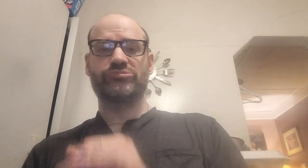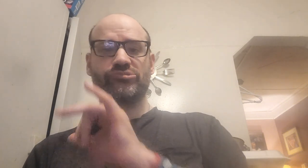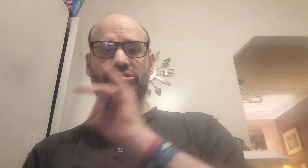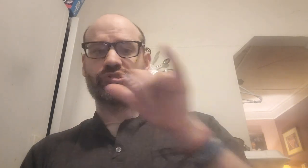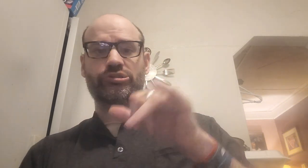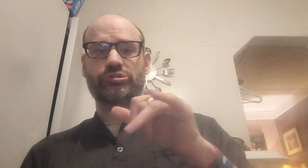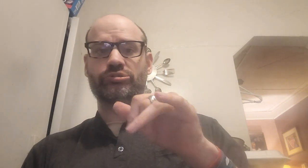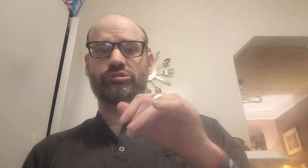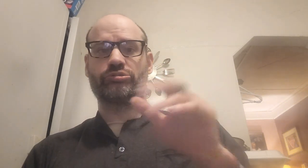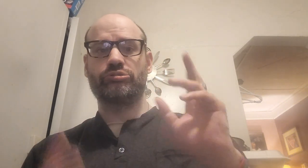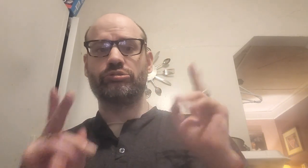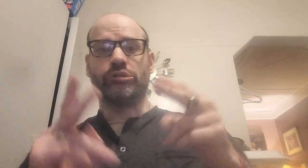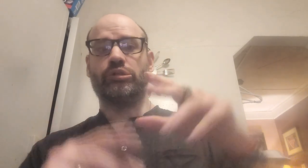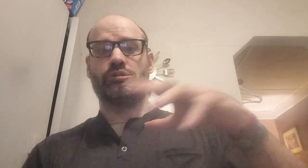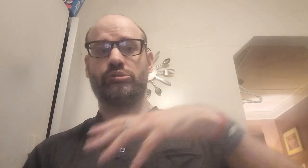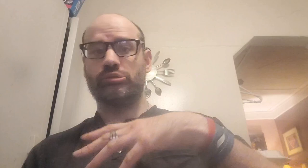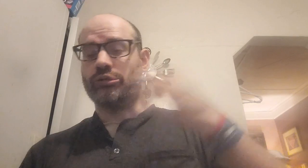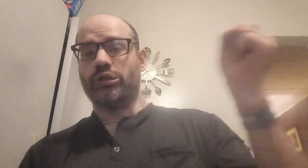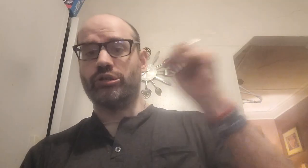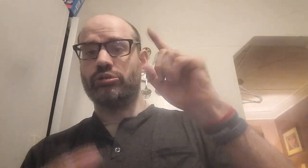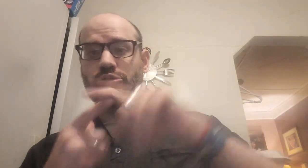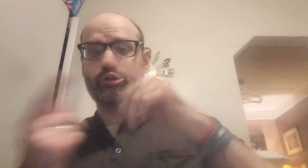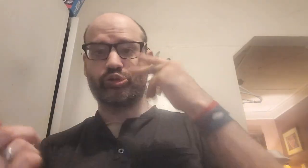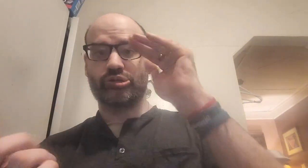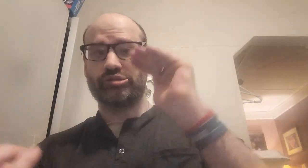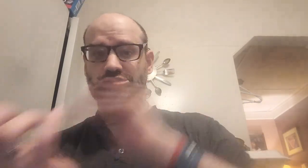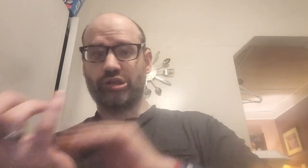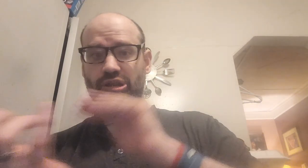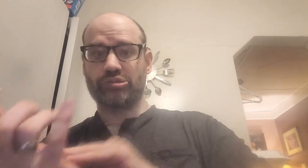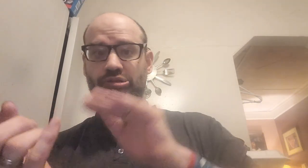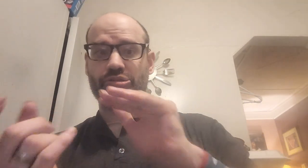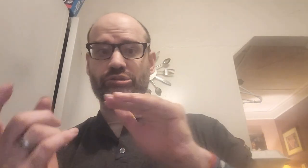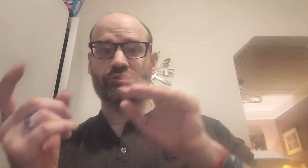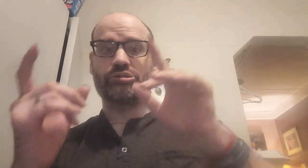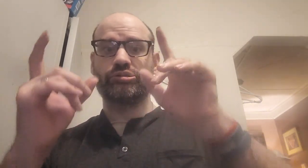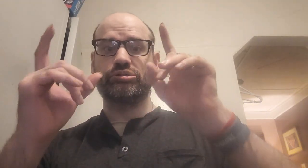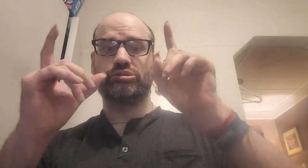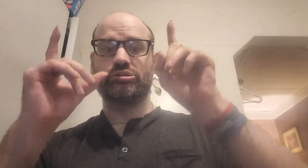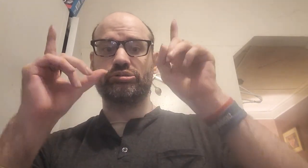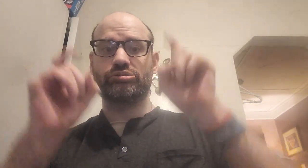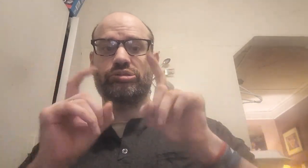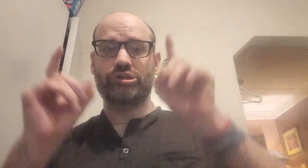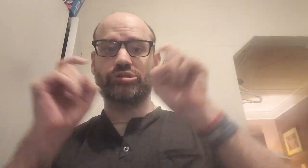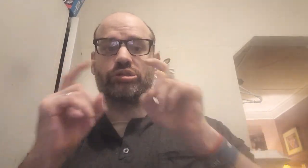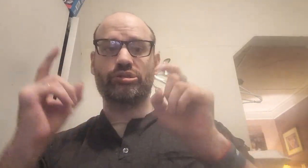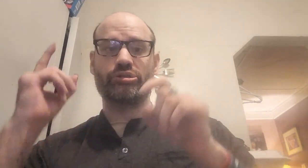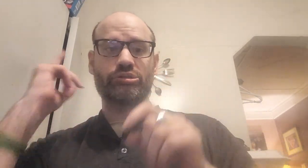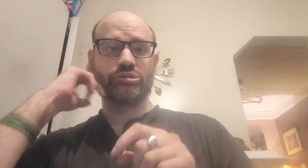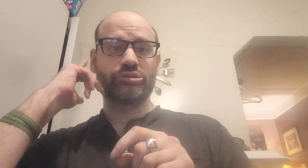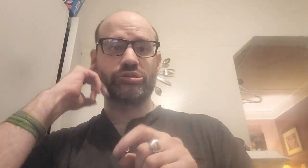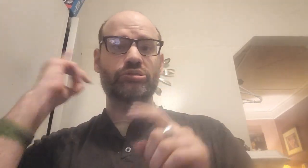They rushed to pick me up to see a doctor to test my ear.